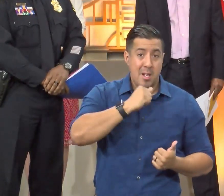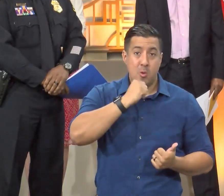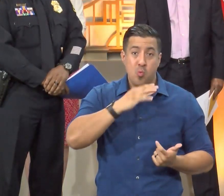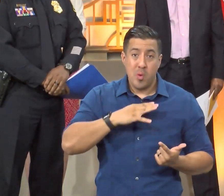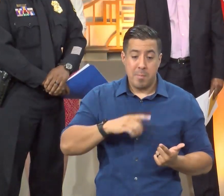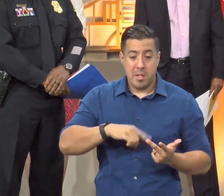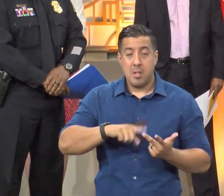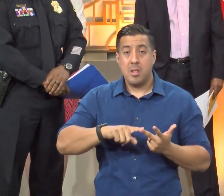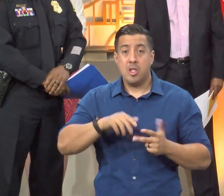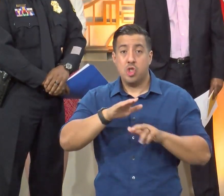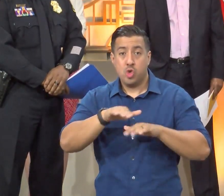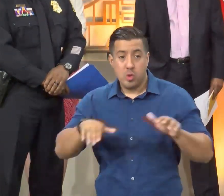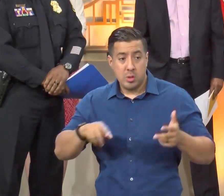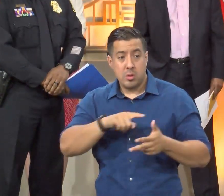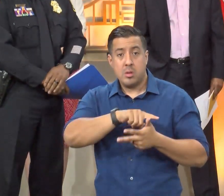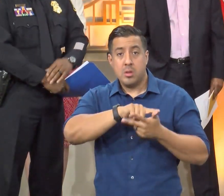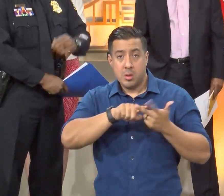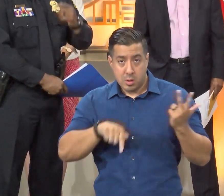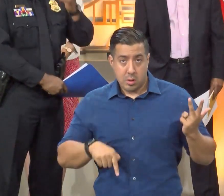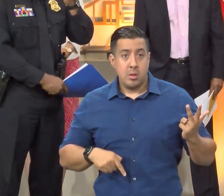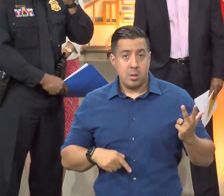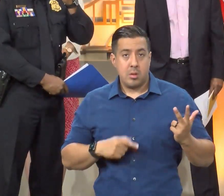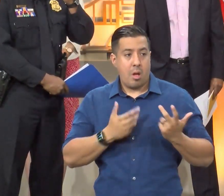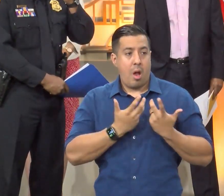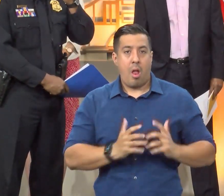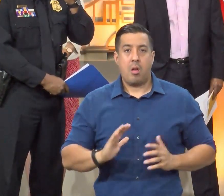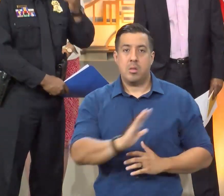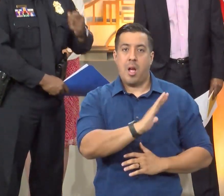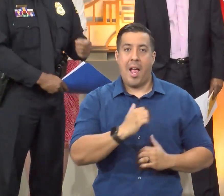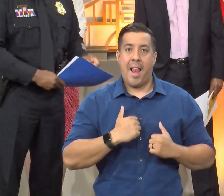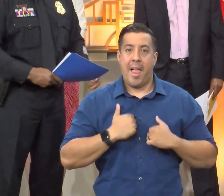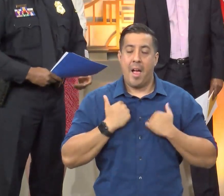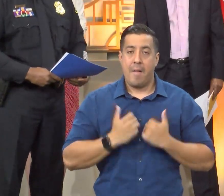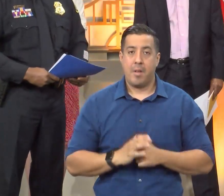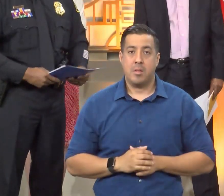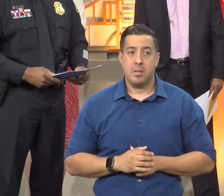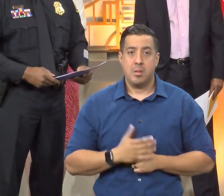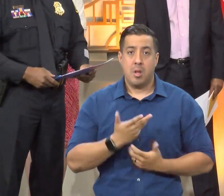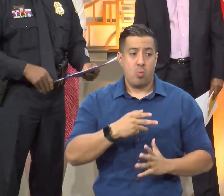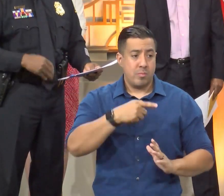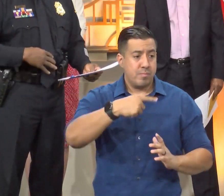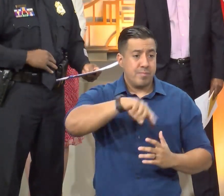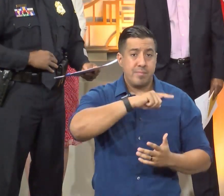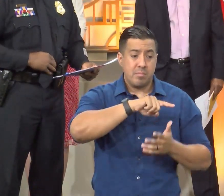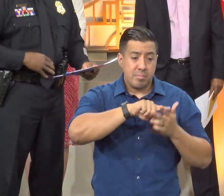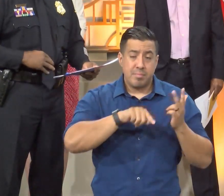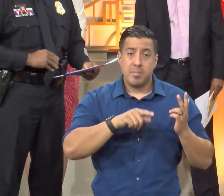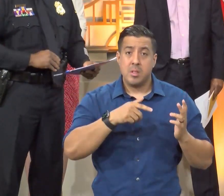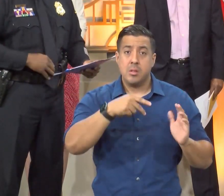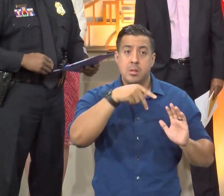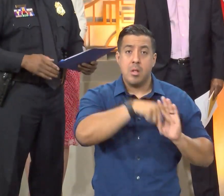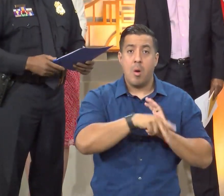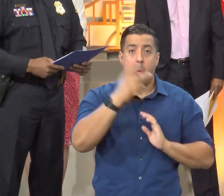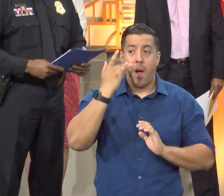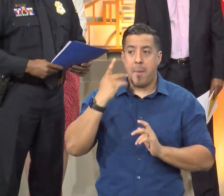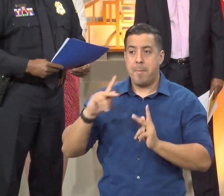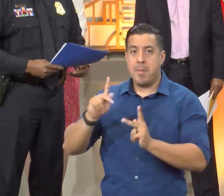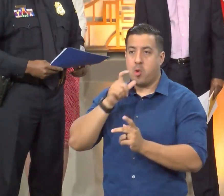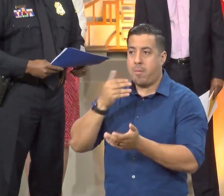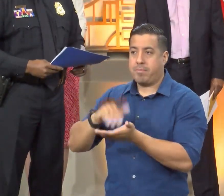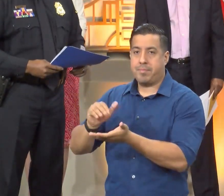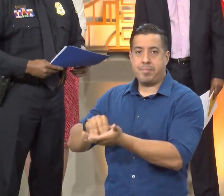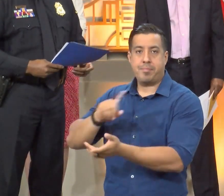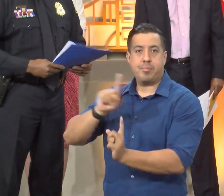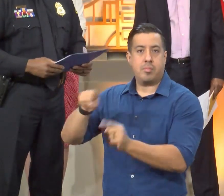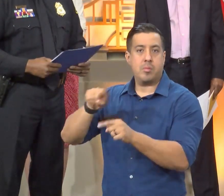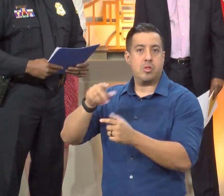children who have senselessly lost their lives. They've been killed because of these repeated releases.